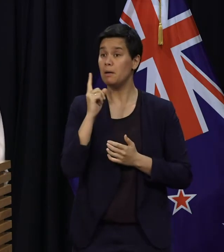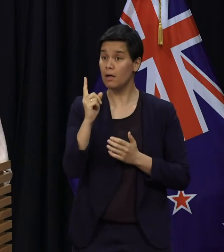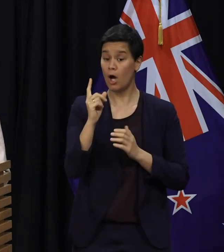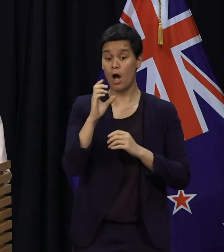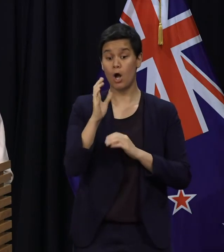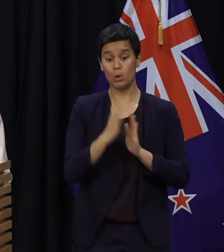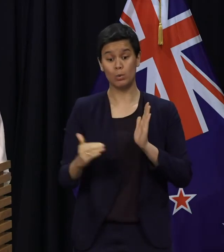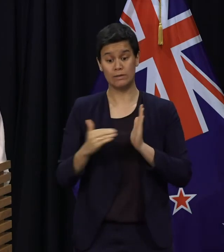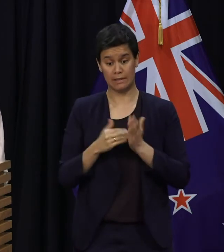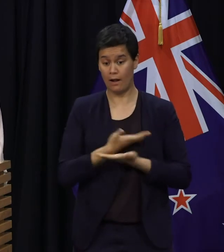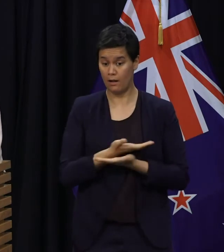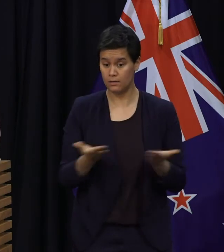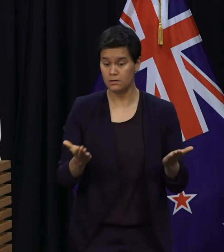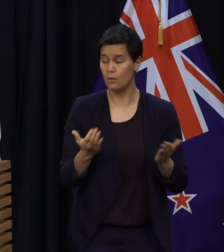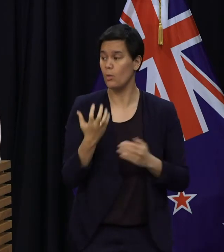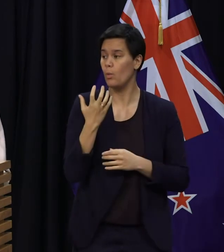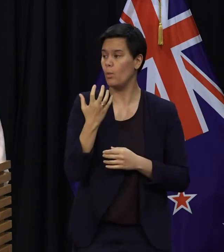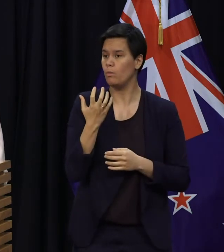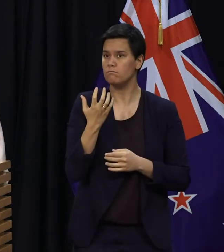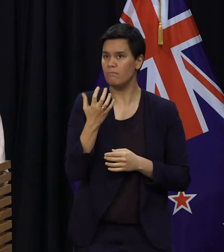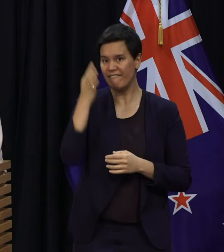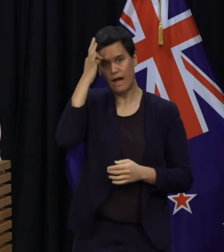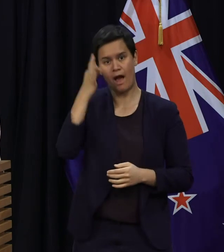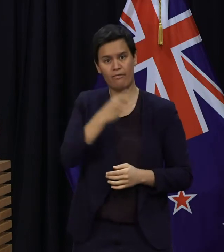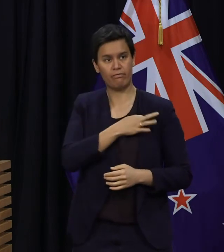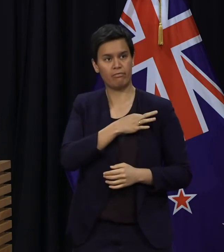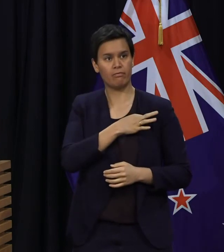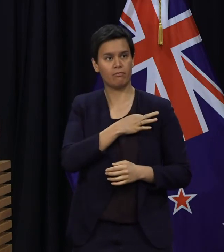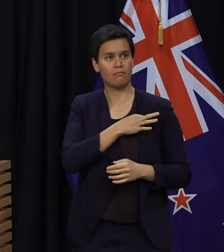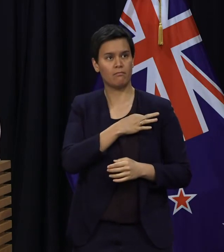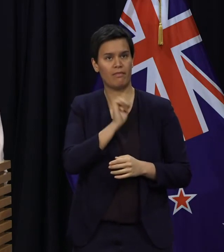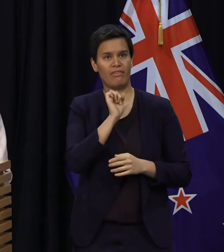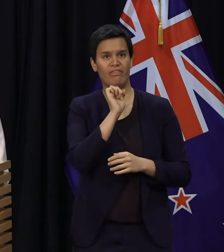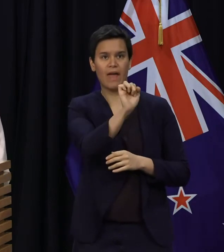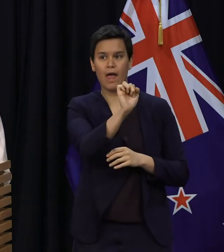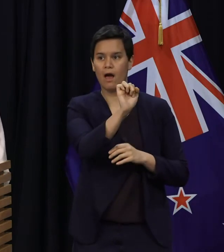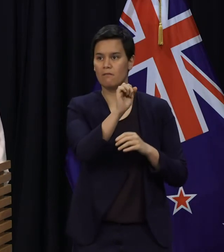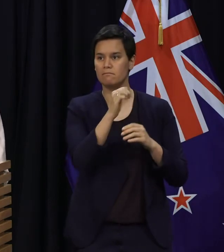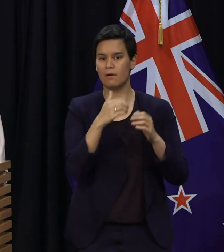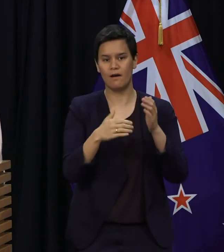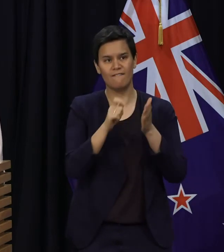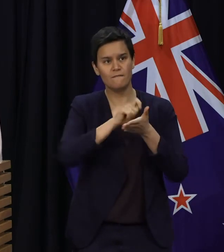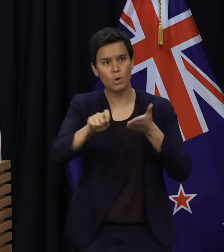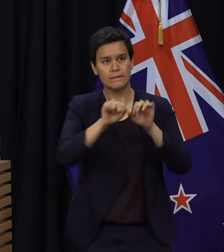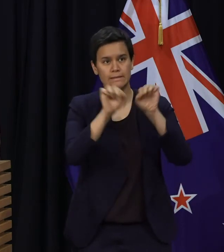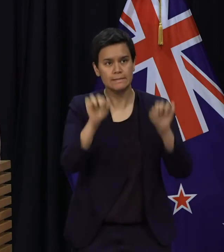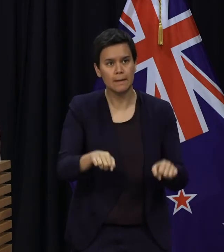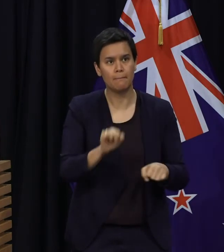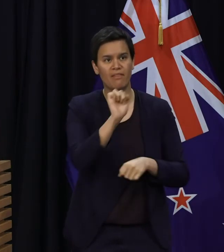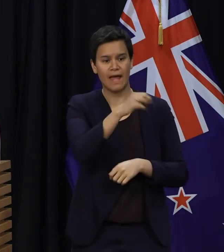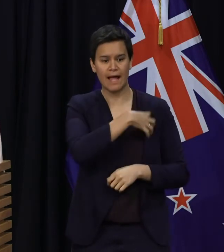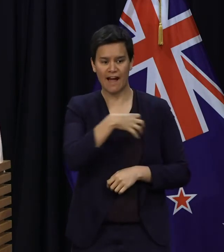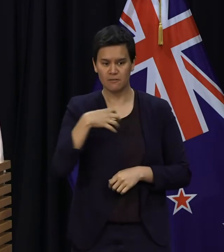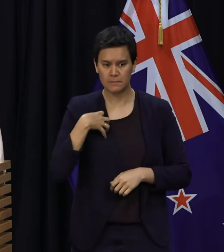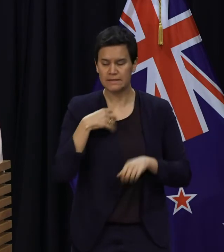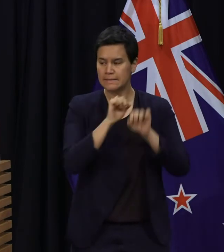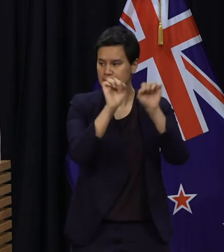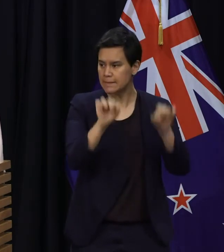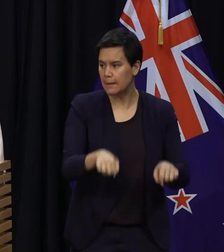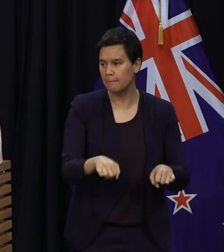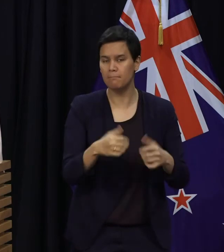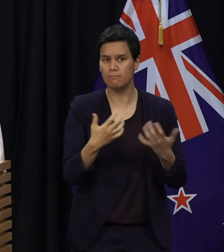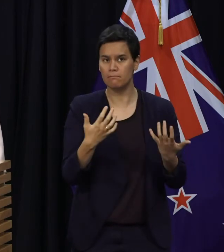we have faith in the American institutions. We have faith in their democracy. And of course, their democracy is still underway.